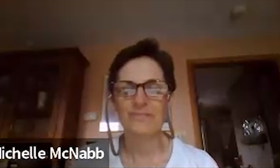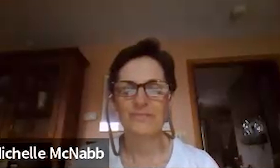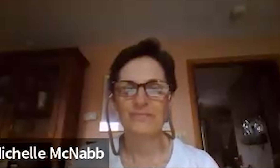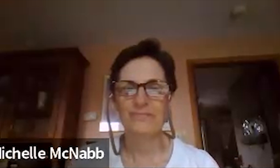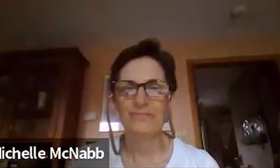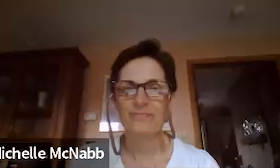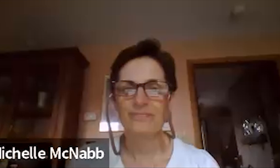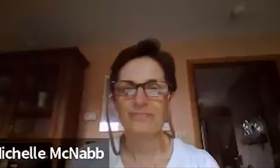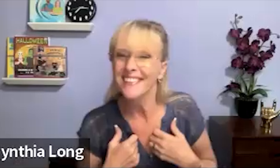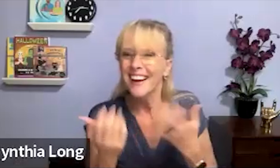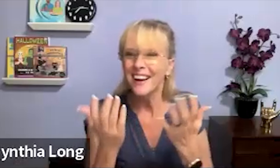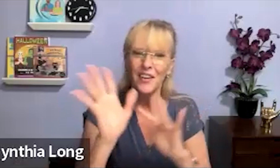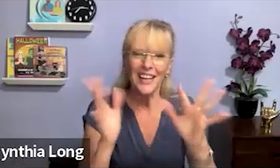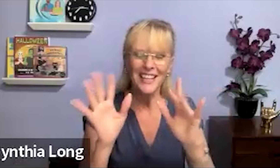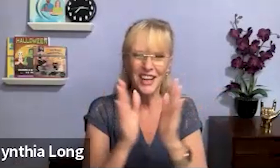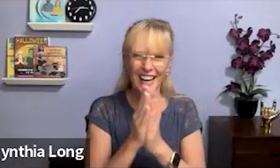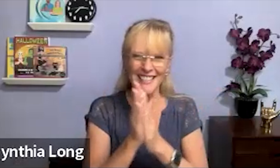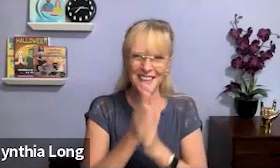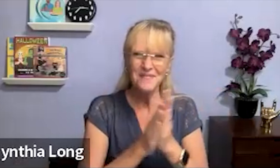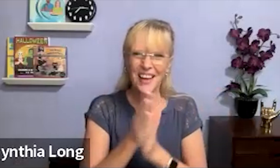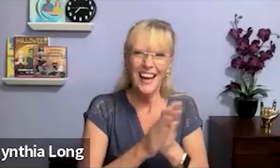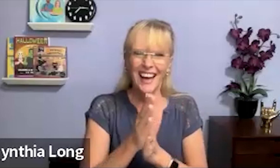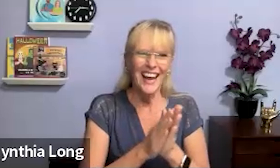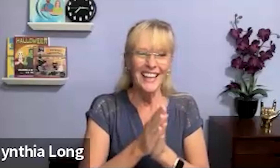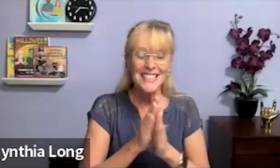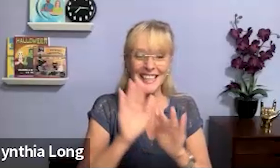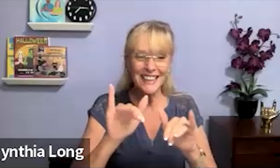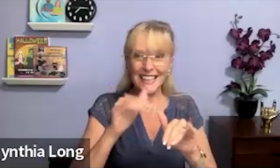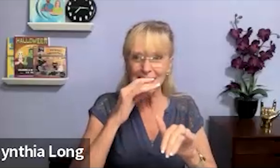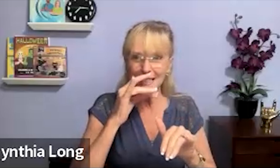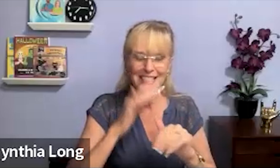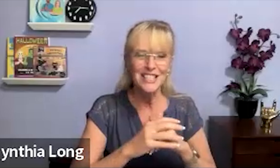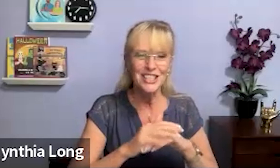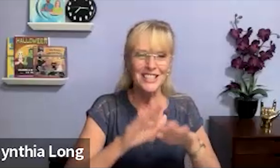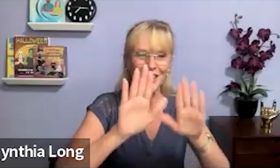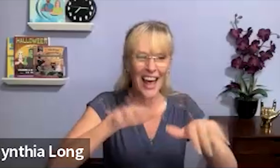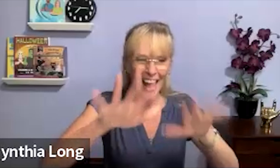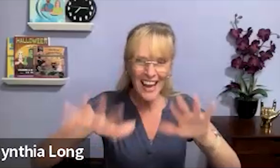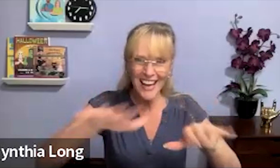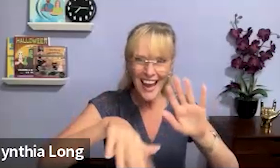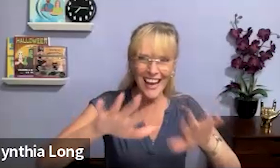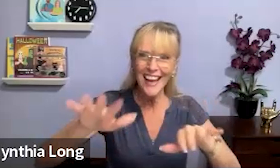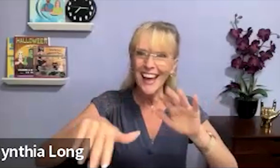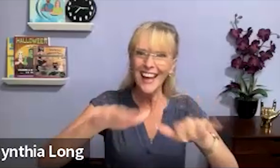ready to practice with me? Go ahead and get your hands up and let's get the kids' attention. So, hey, hey,